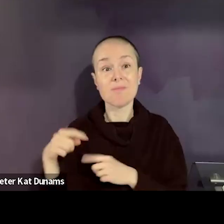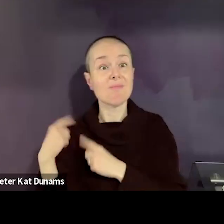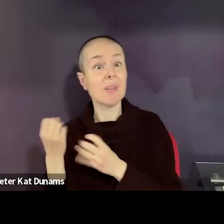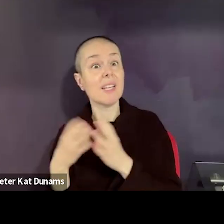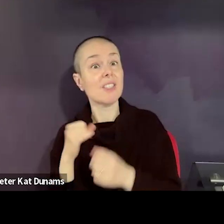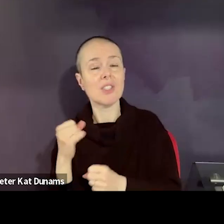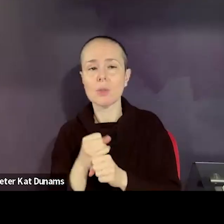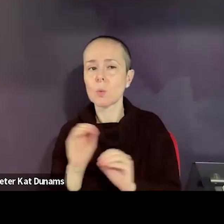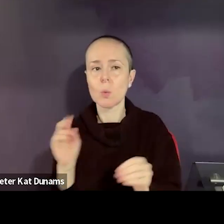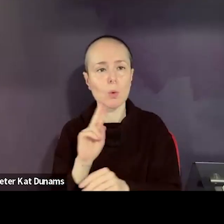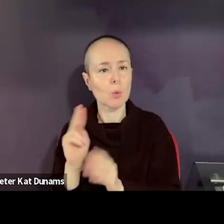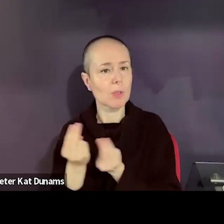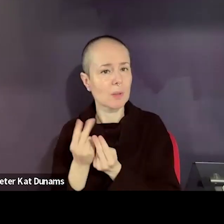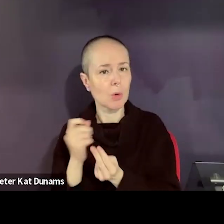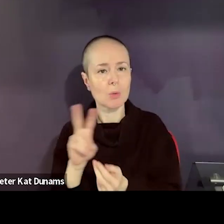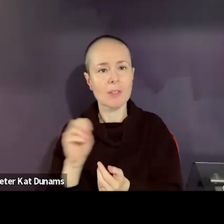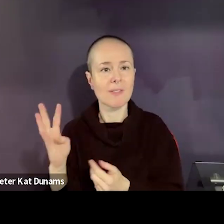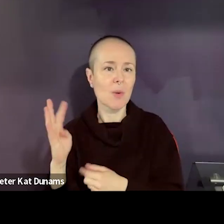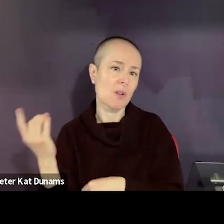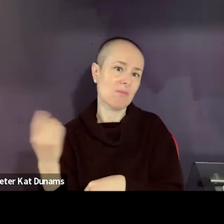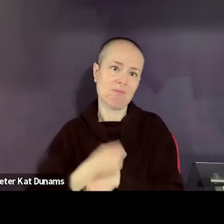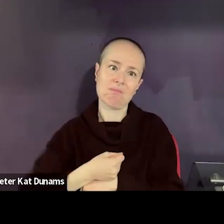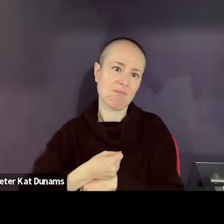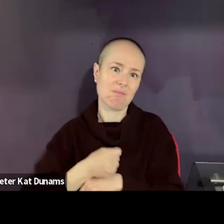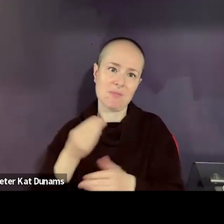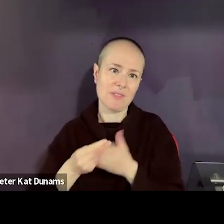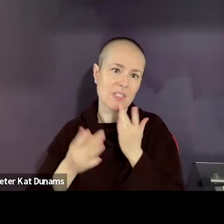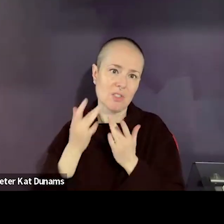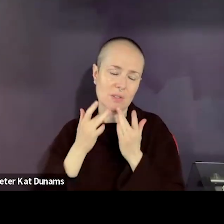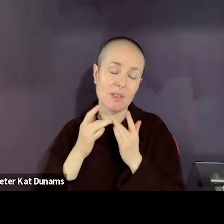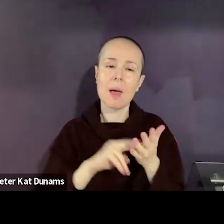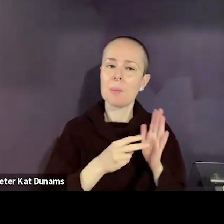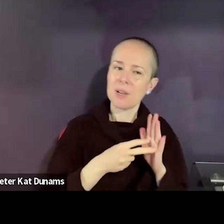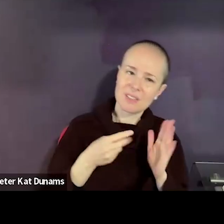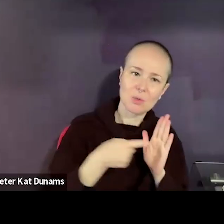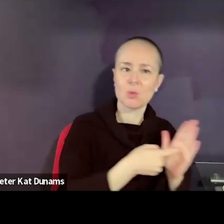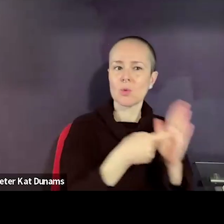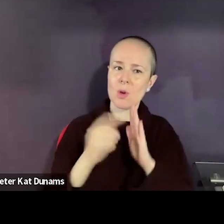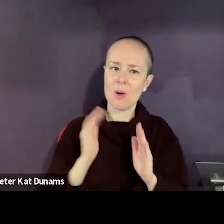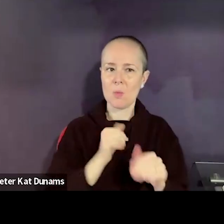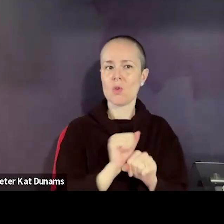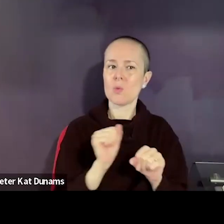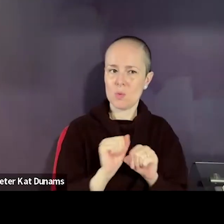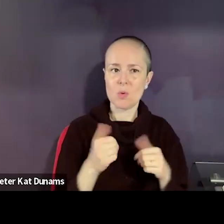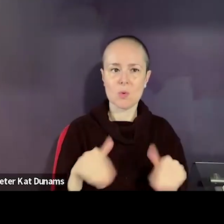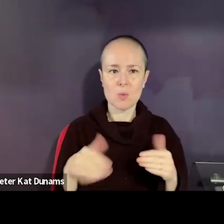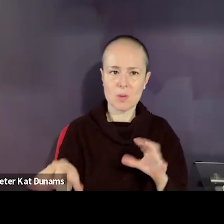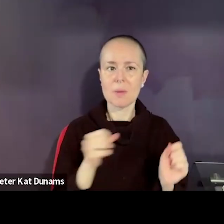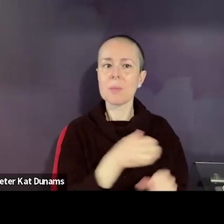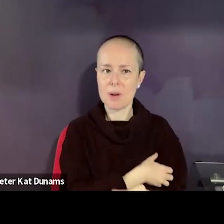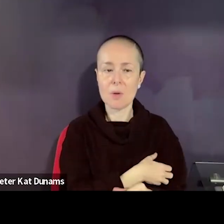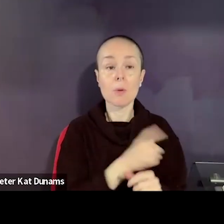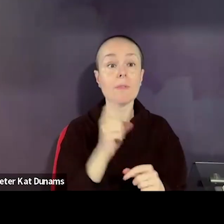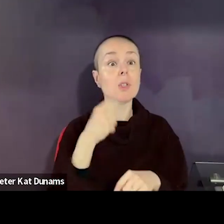doors in 2004 due to financial hardship. That's legacy reclaiming its power. And for the first time in AGMA's history,